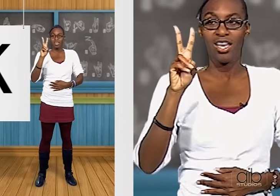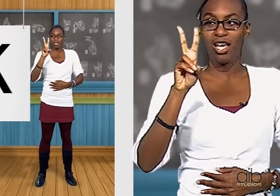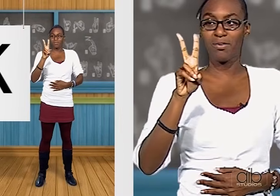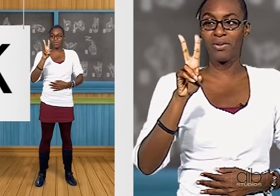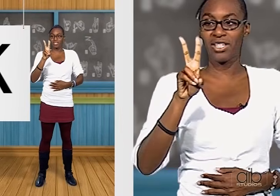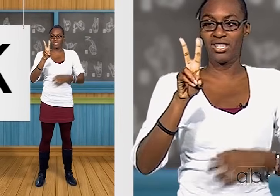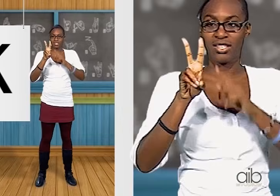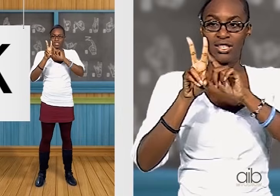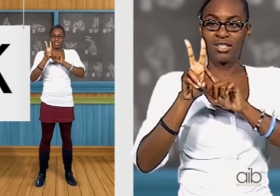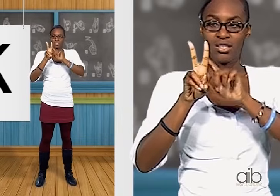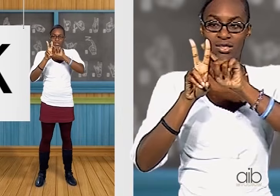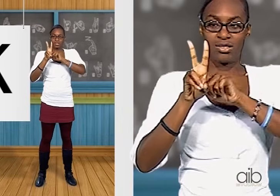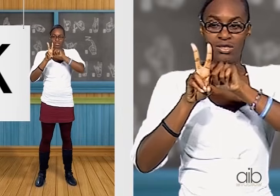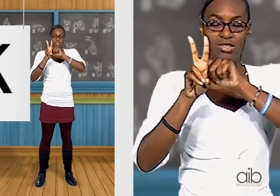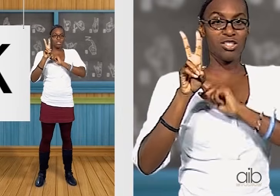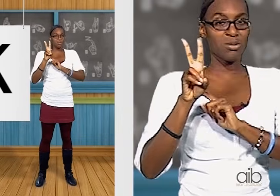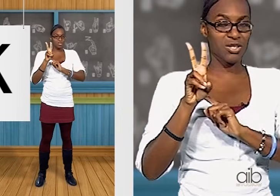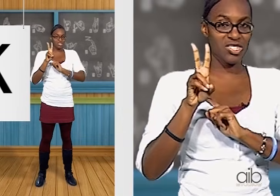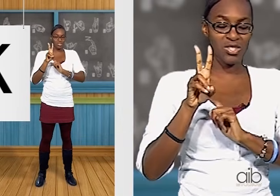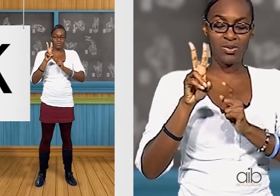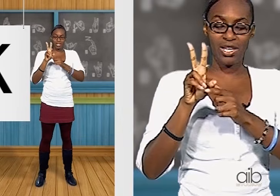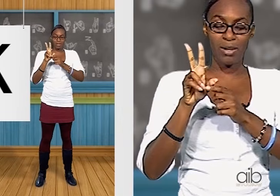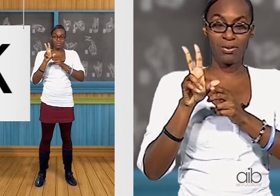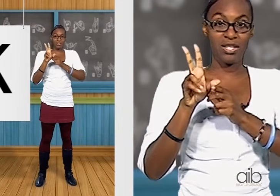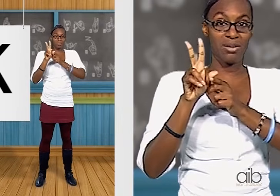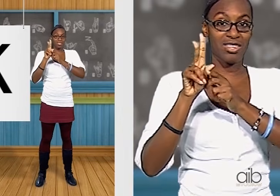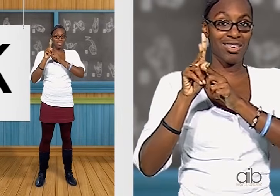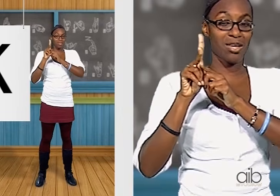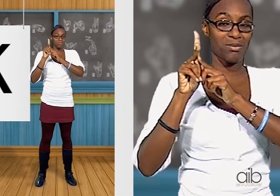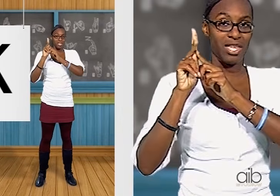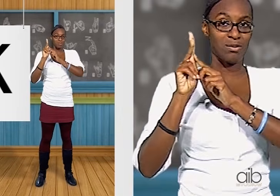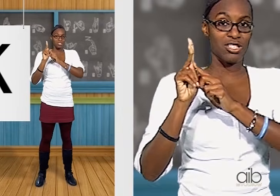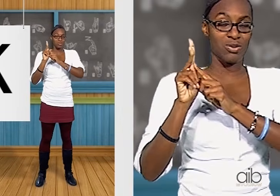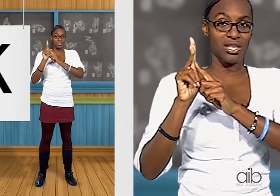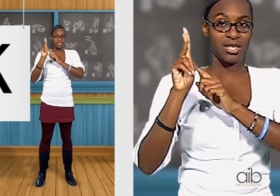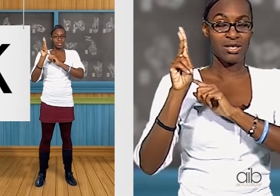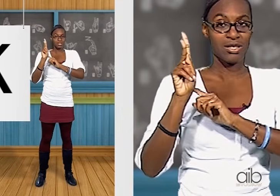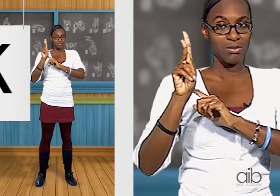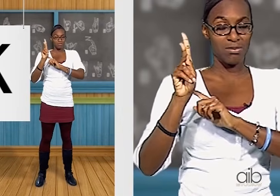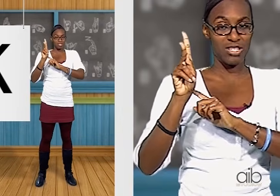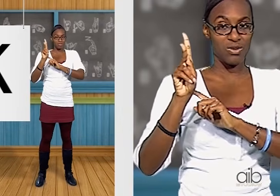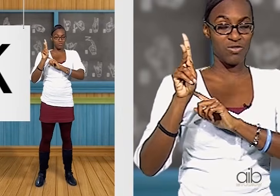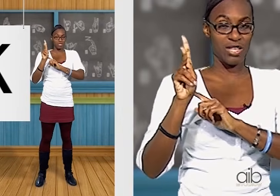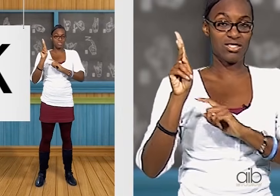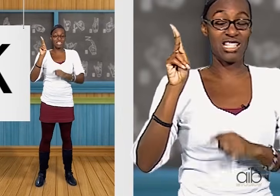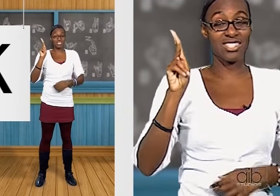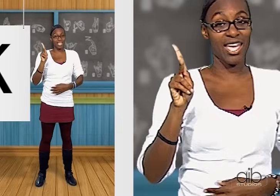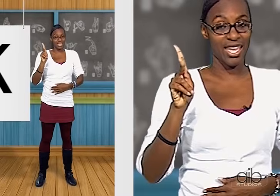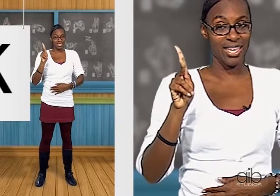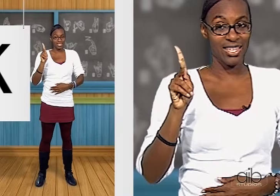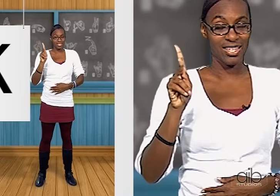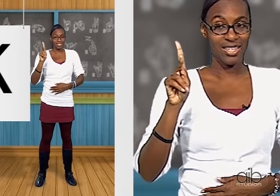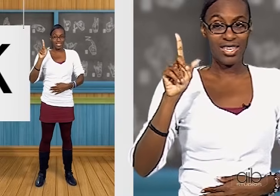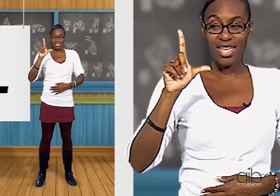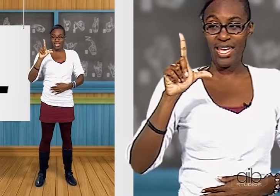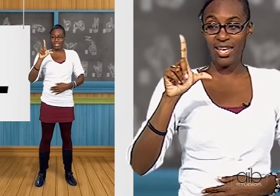I'm putting the number 2 and I'm putting my thumb in between my 2 fingers. That's K.